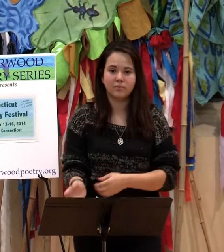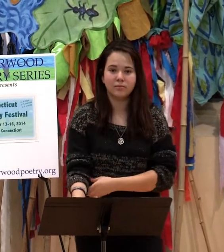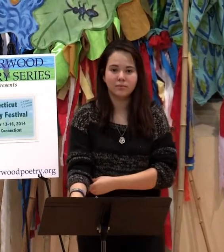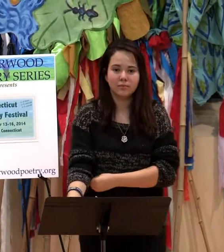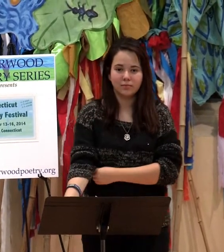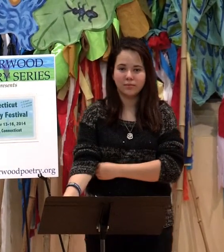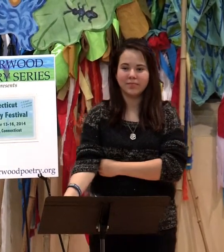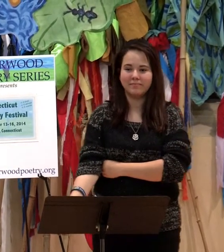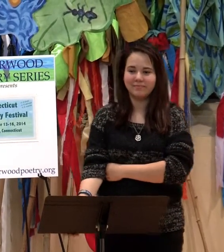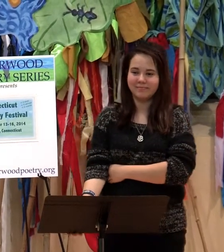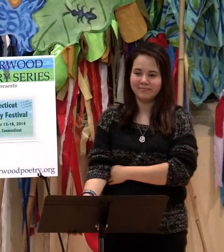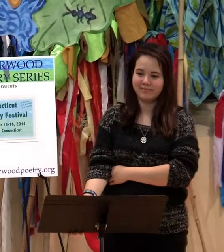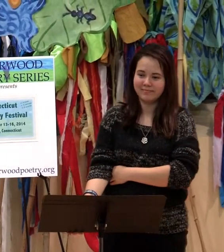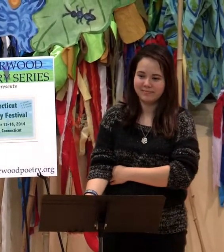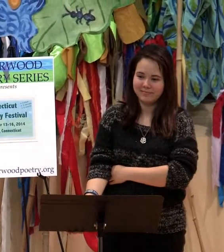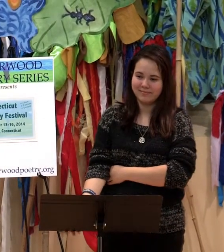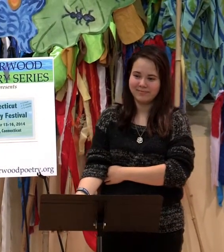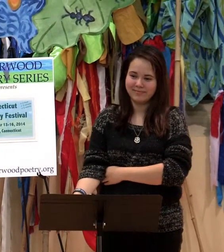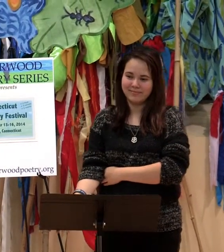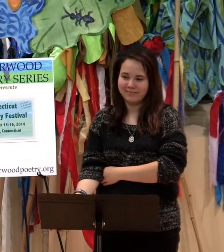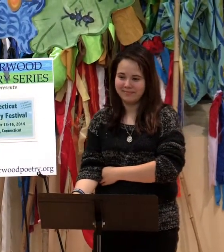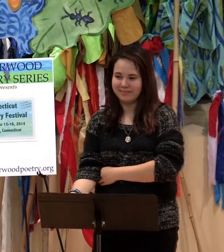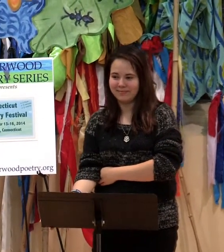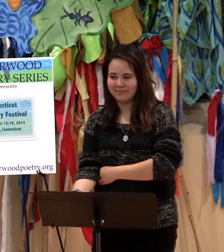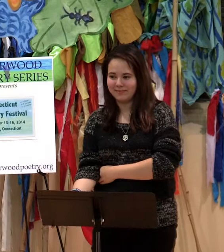rows with neutral faces.